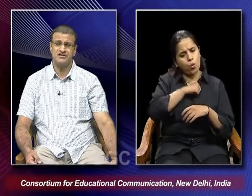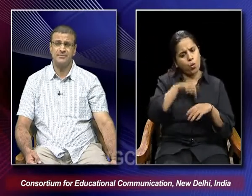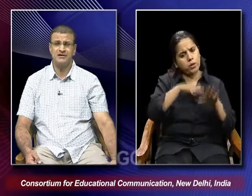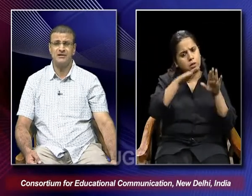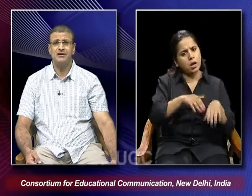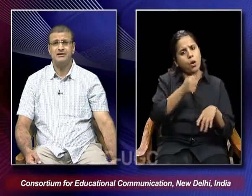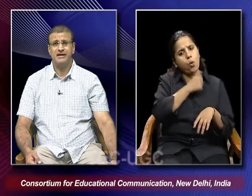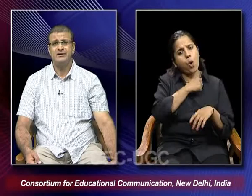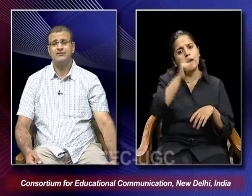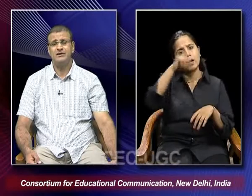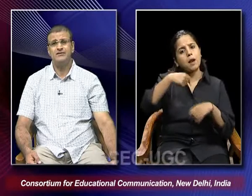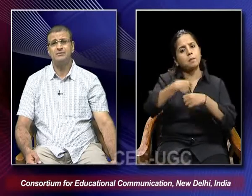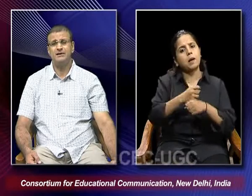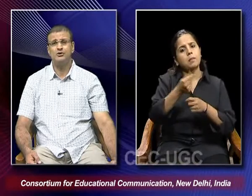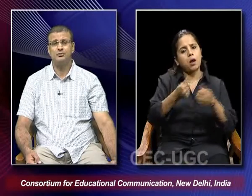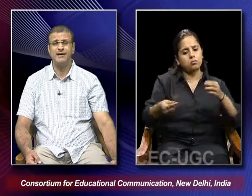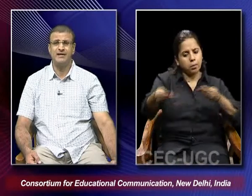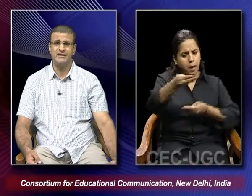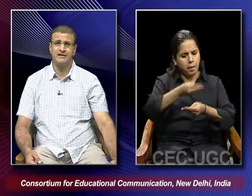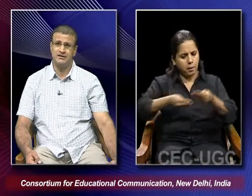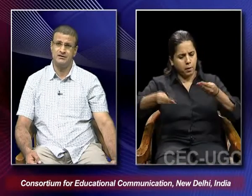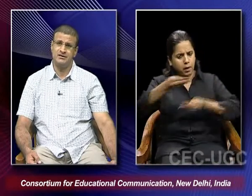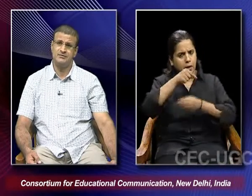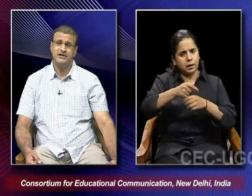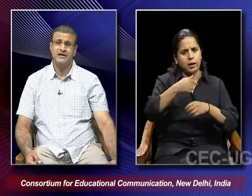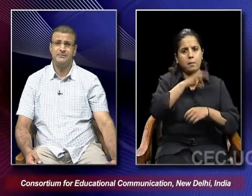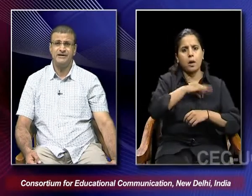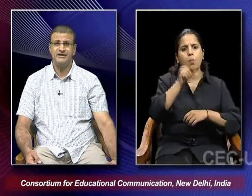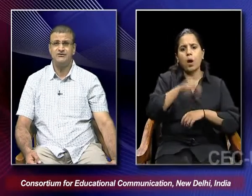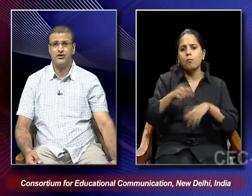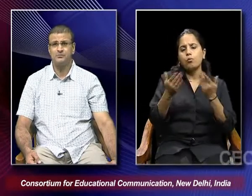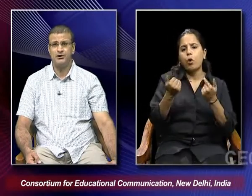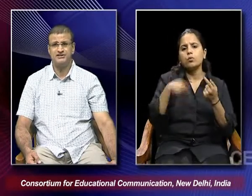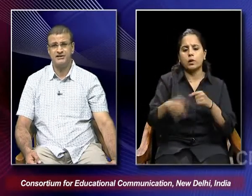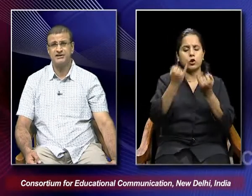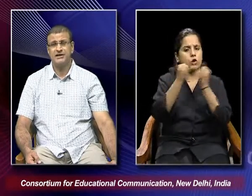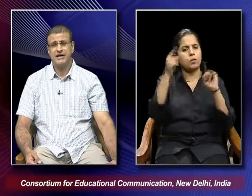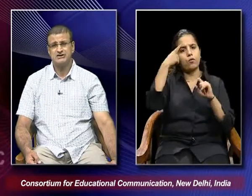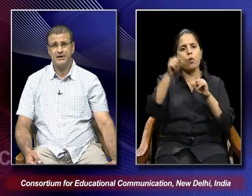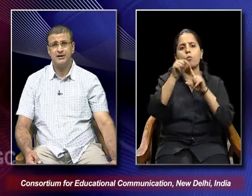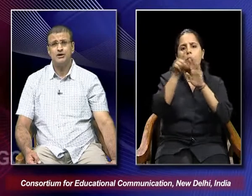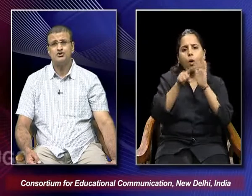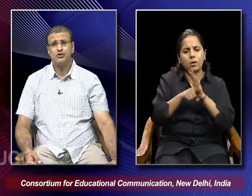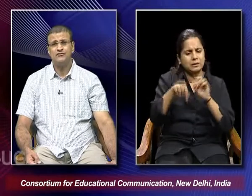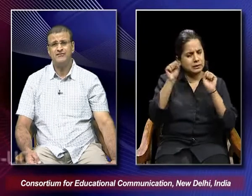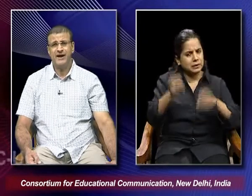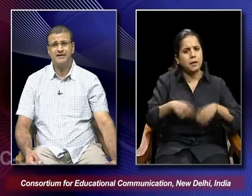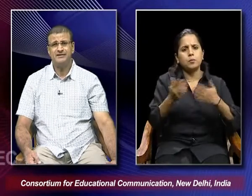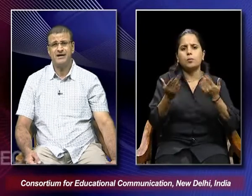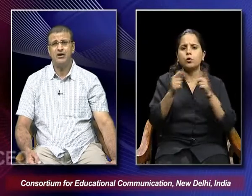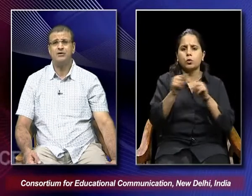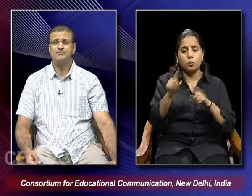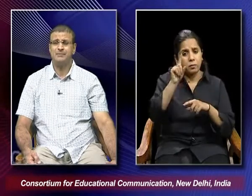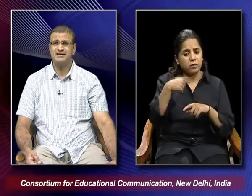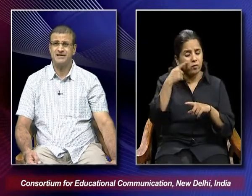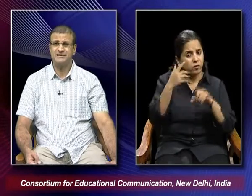indigenous capital, then one will be able to maintain the independent foreign policy as well. So we find that